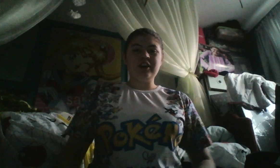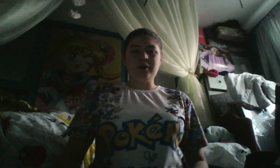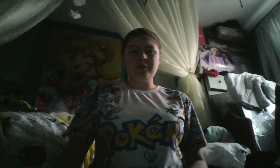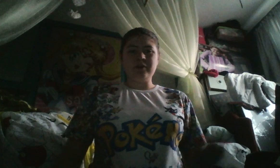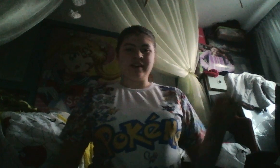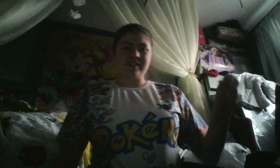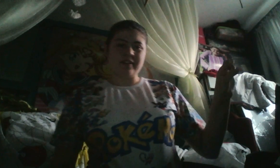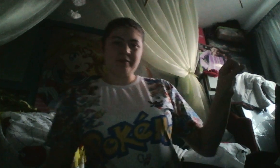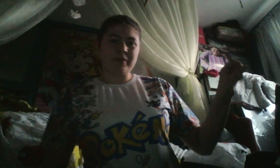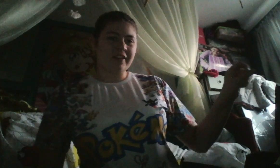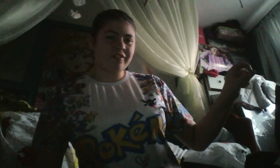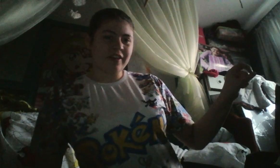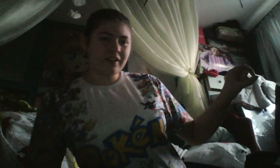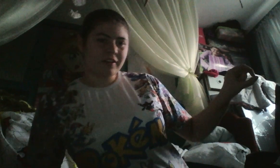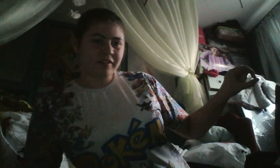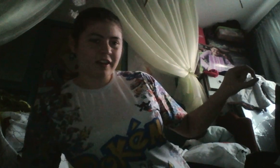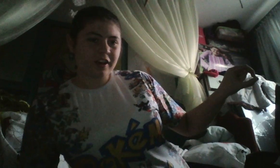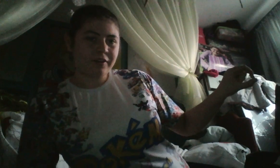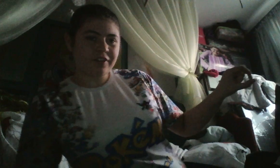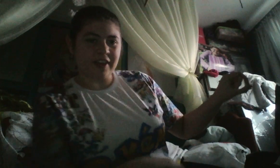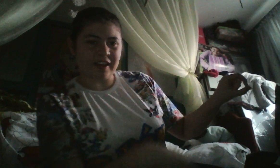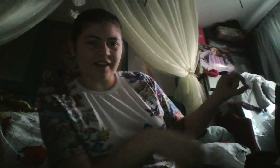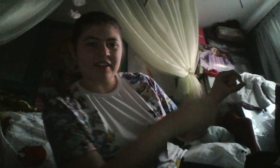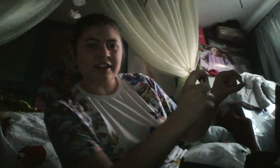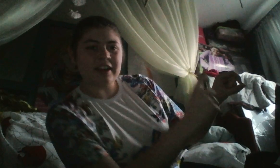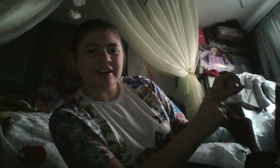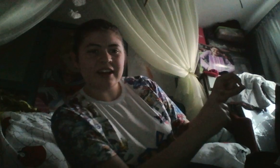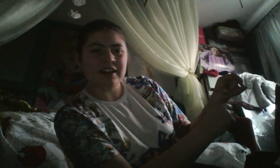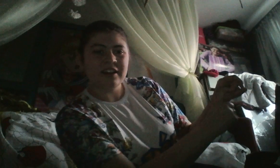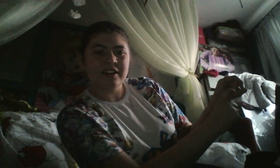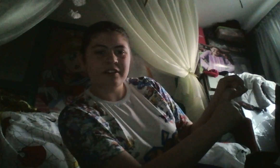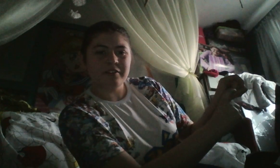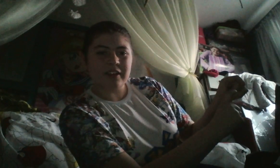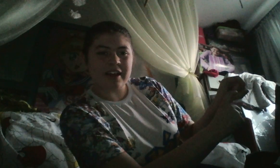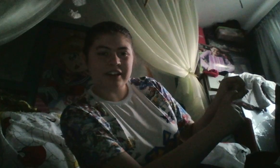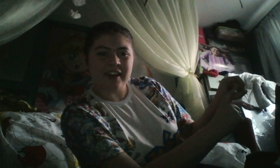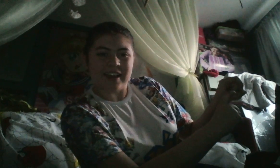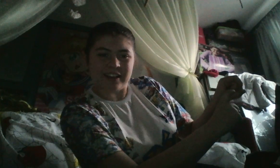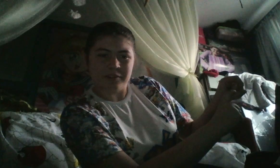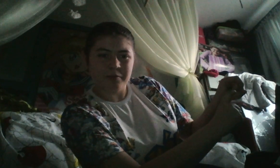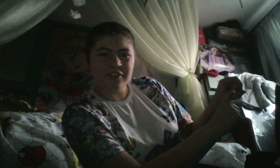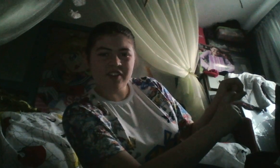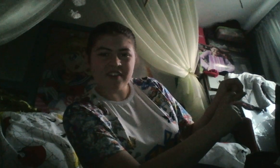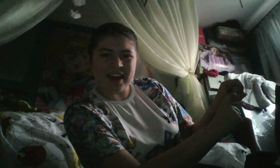Q is make a thing, circle your fingers and then add a tail with your other hand.